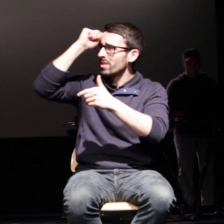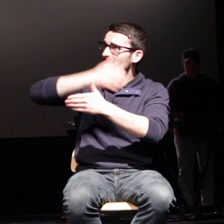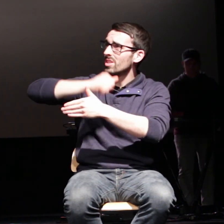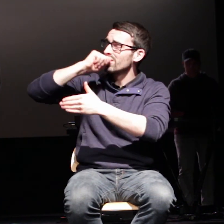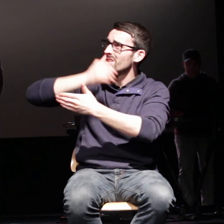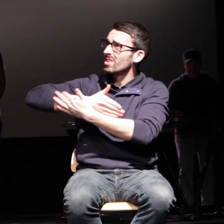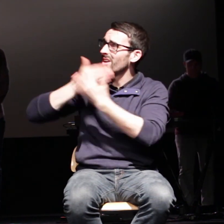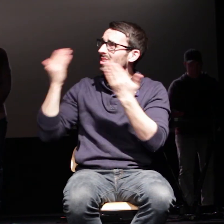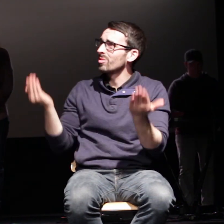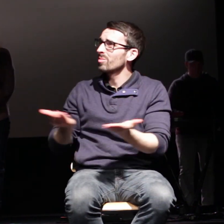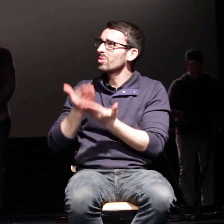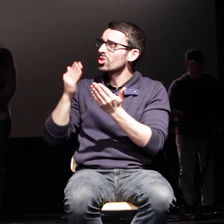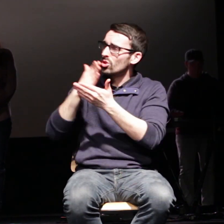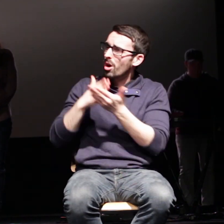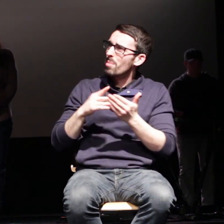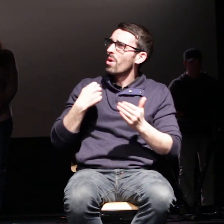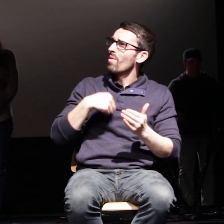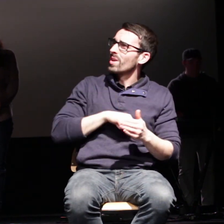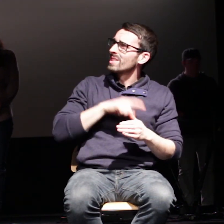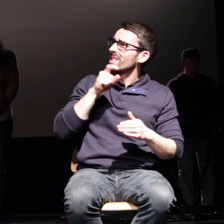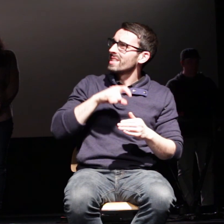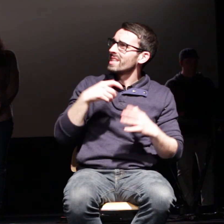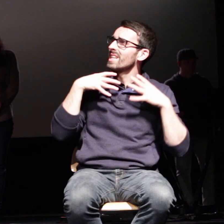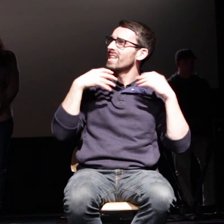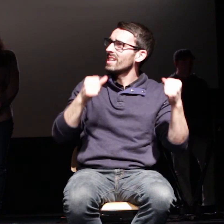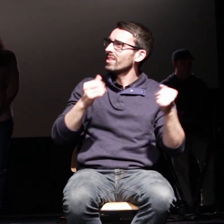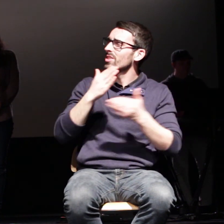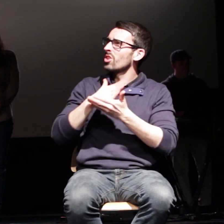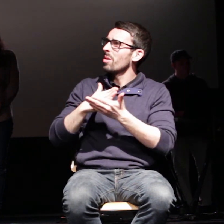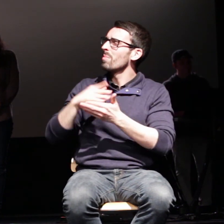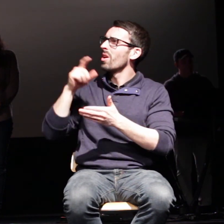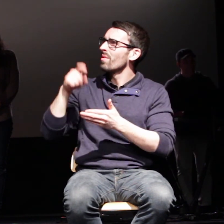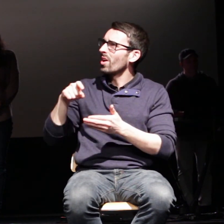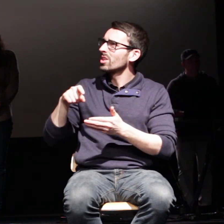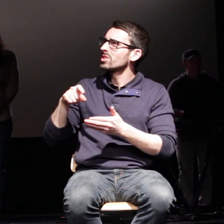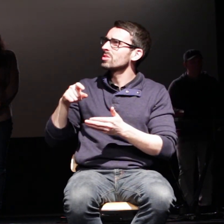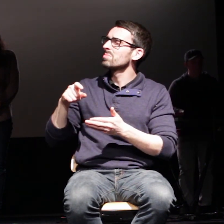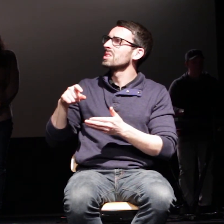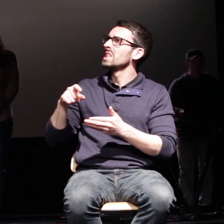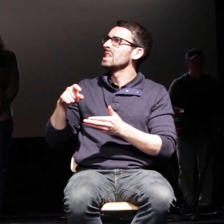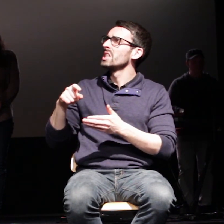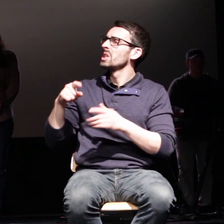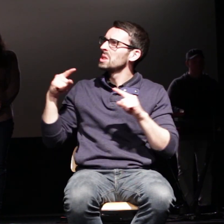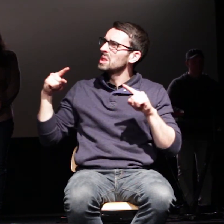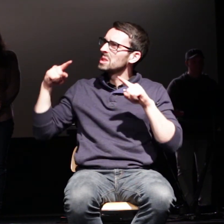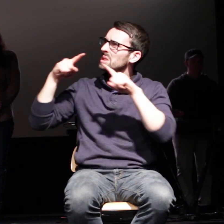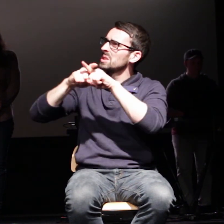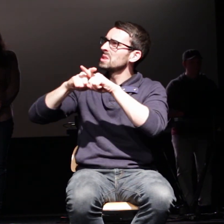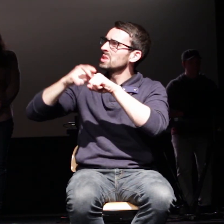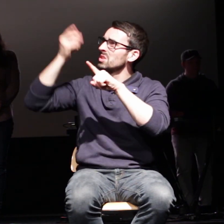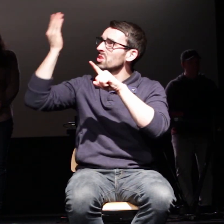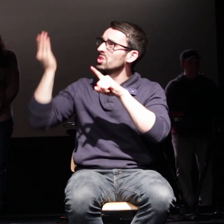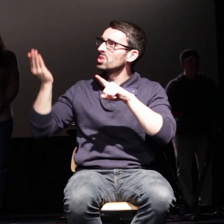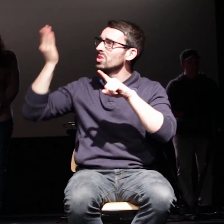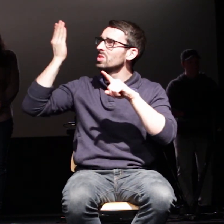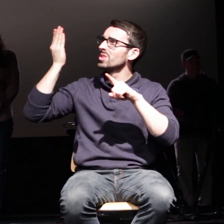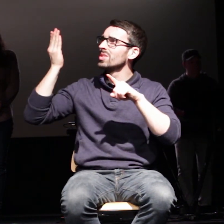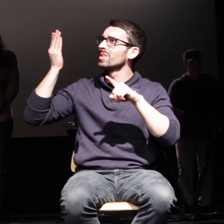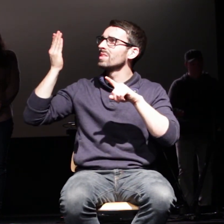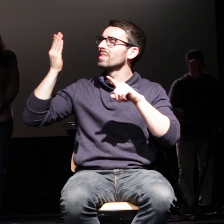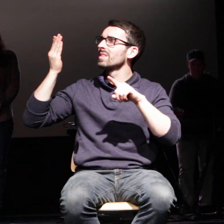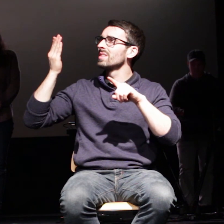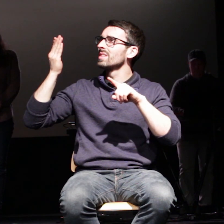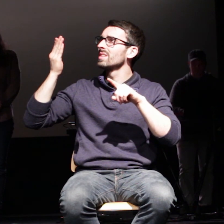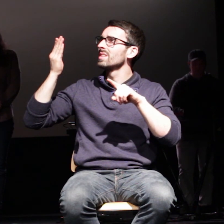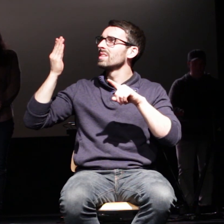room. God, some of us need healing. Some of us need you to intersect our lives. There's pain that has interrupted and put our lives completely